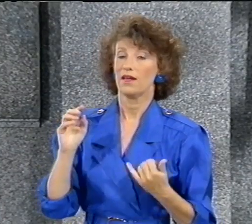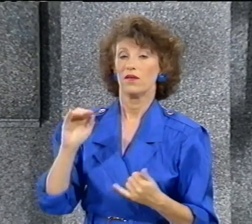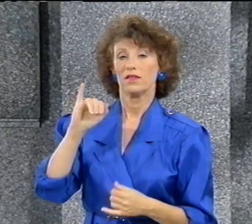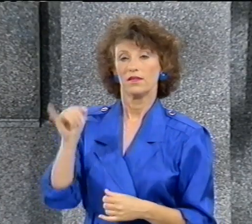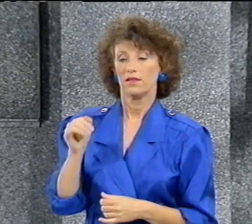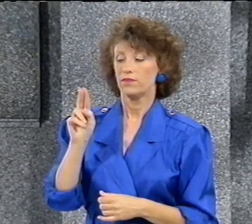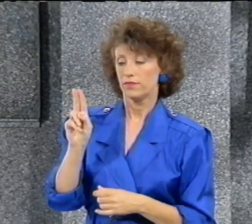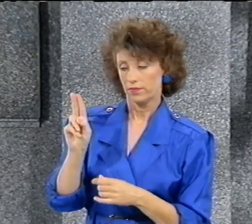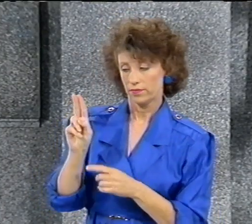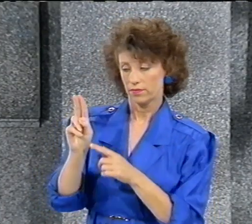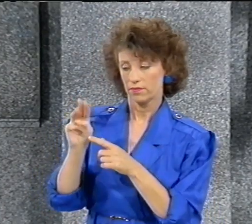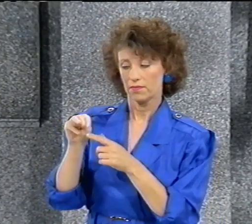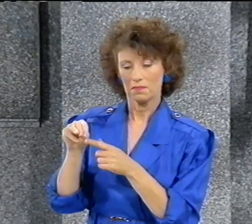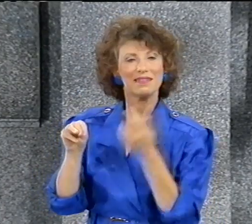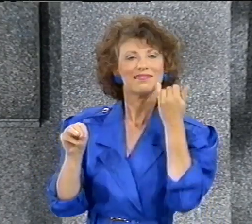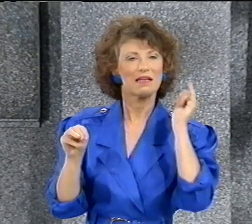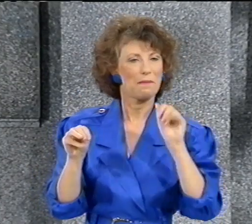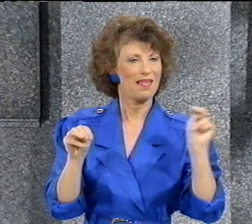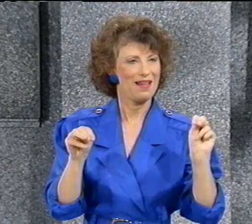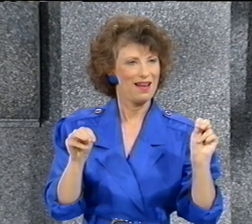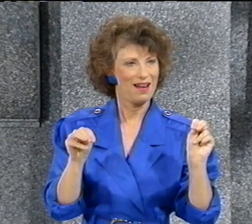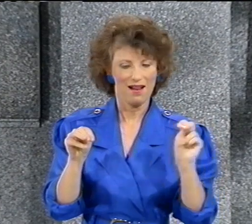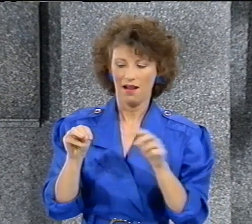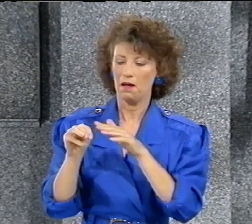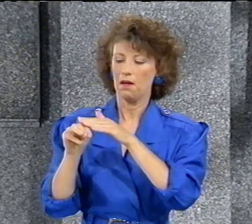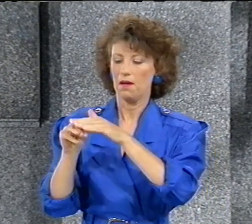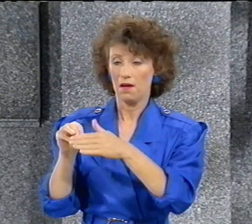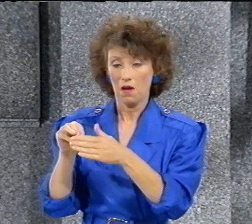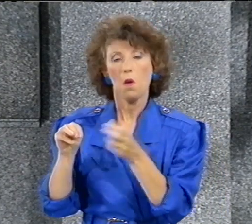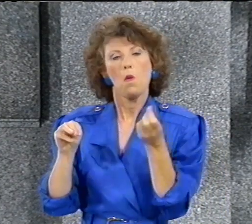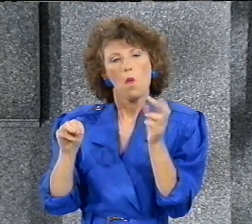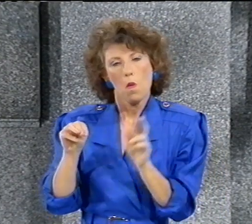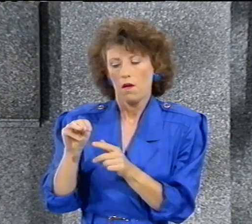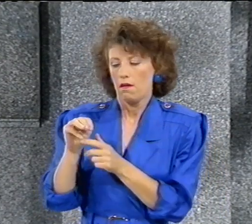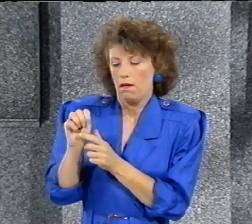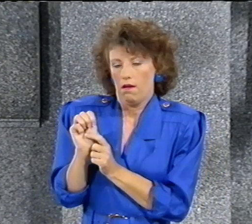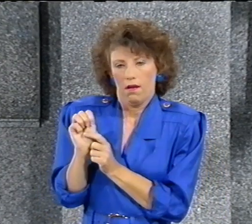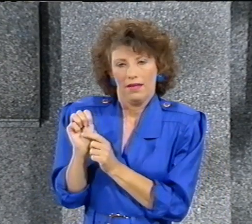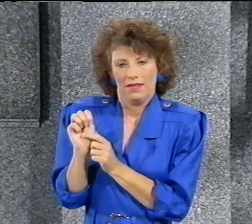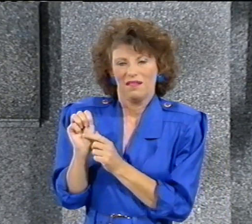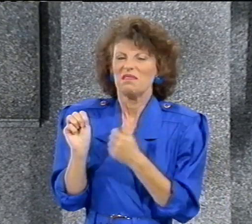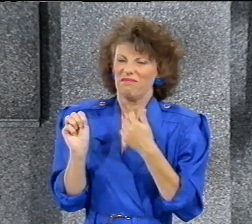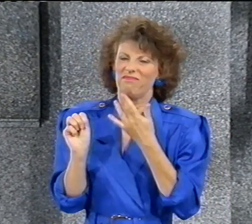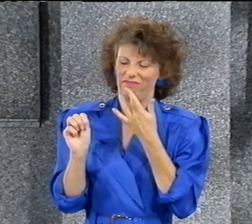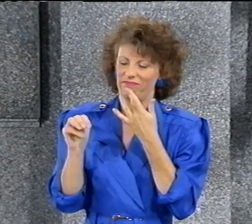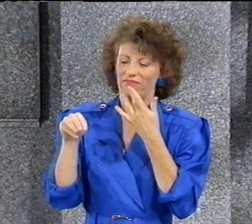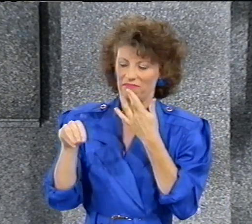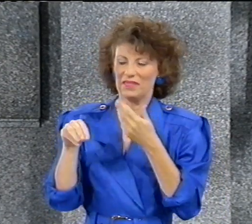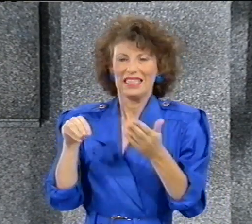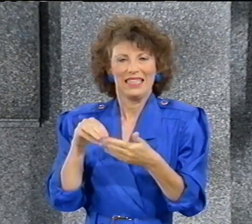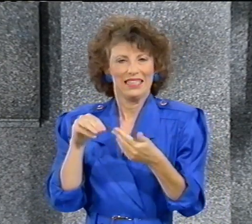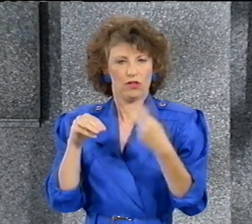Now for the word jumped, we have an M, and just like the N, it's easier to read if the M's this way.